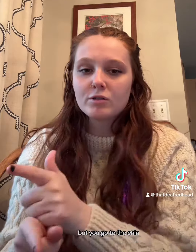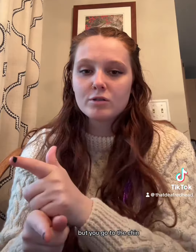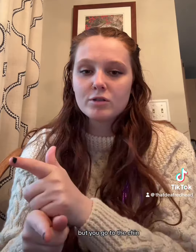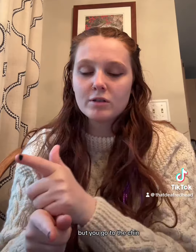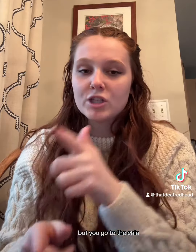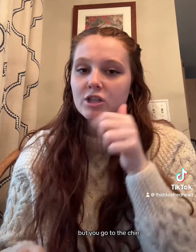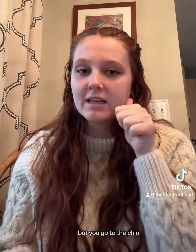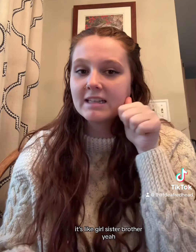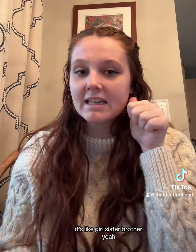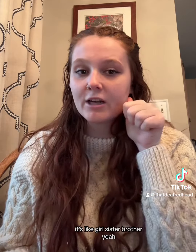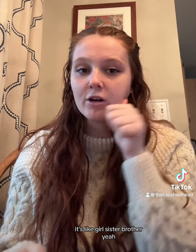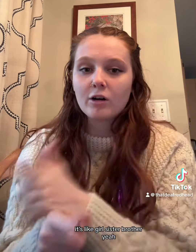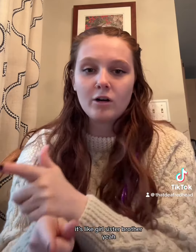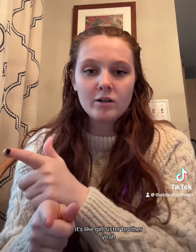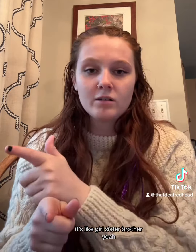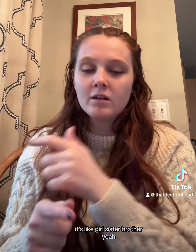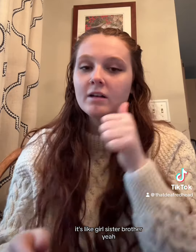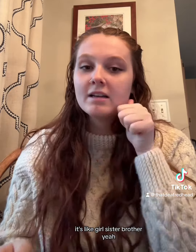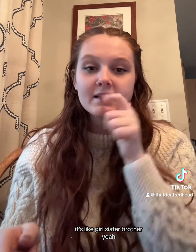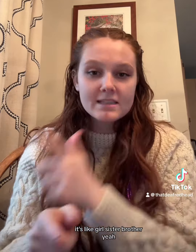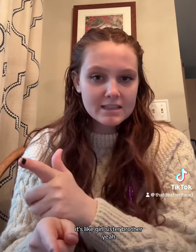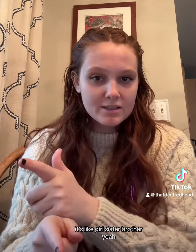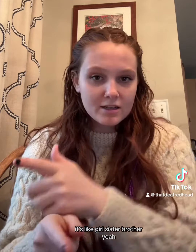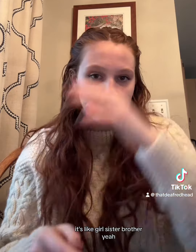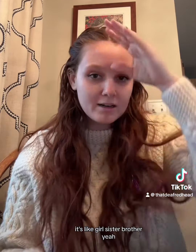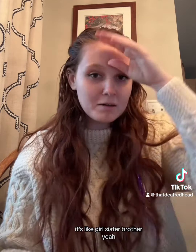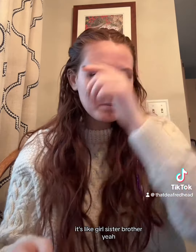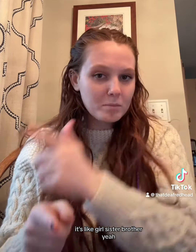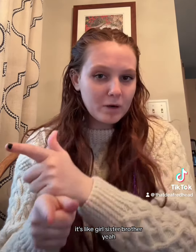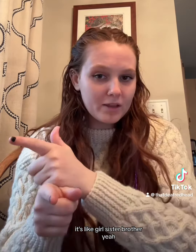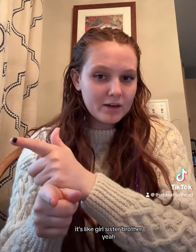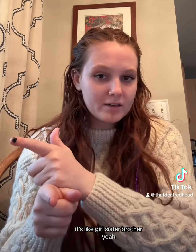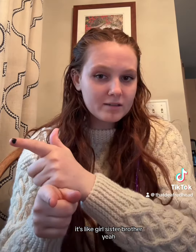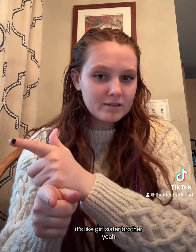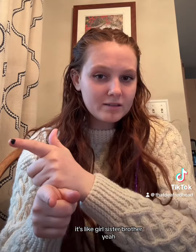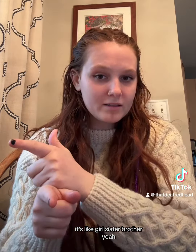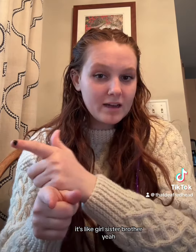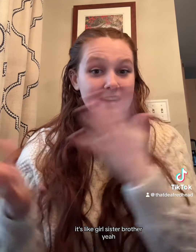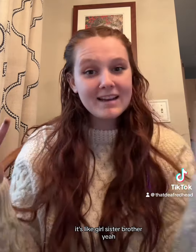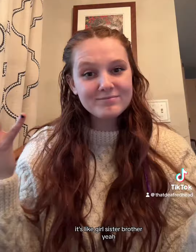to the chin. It's like girl, sister, brother, and yeah,